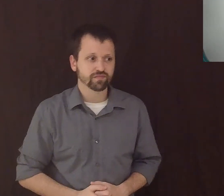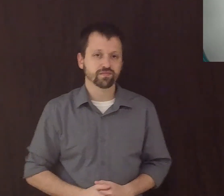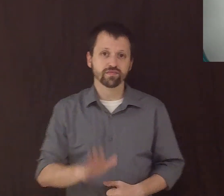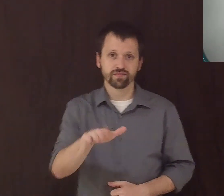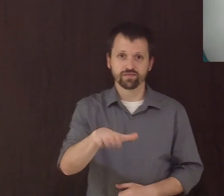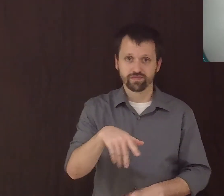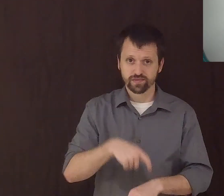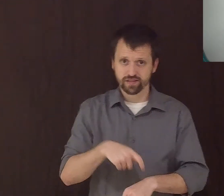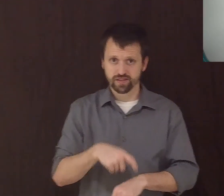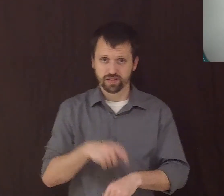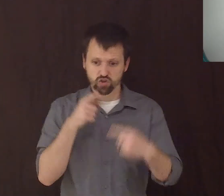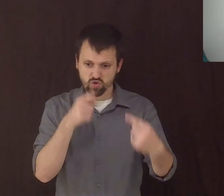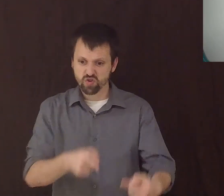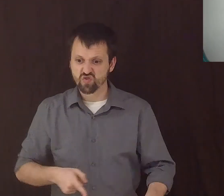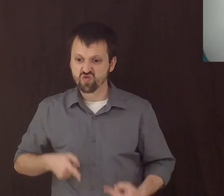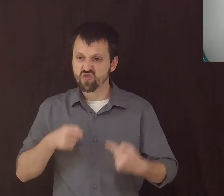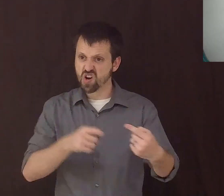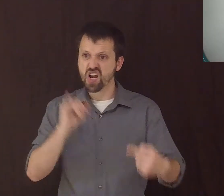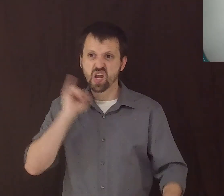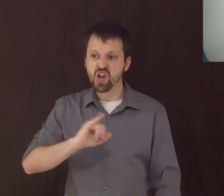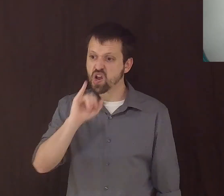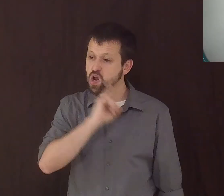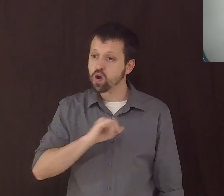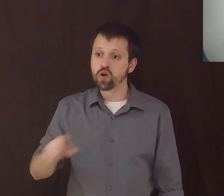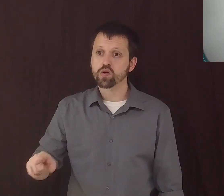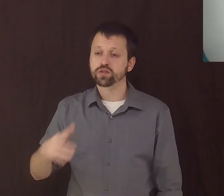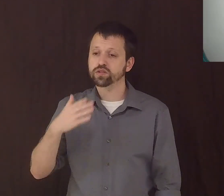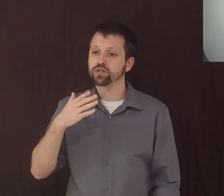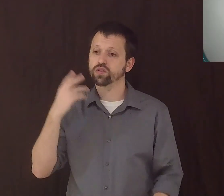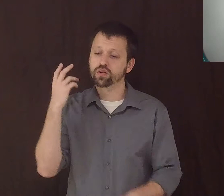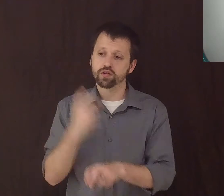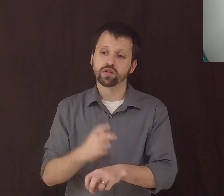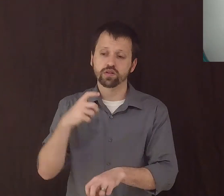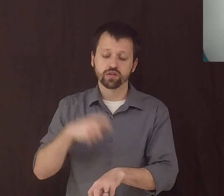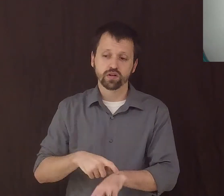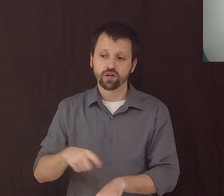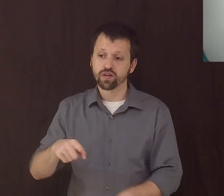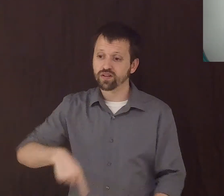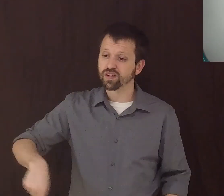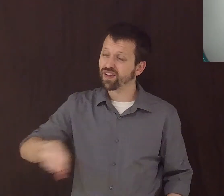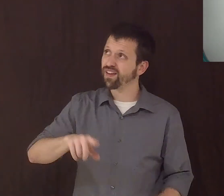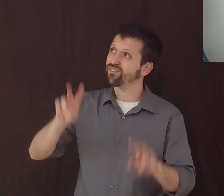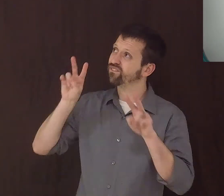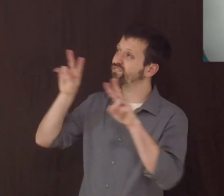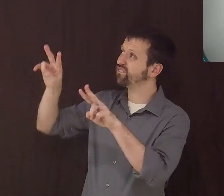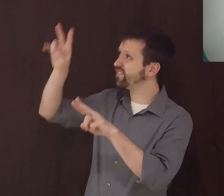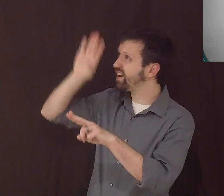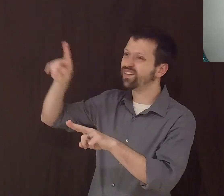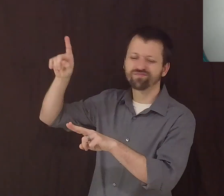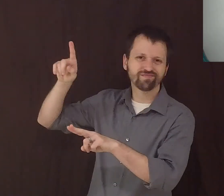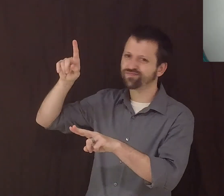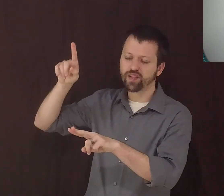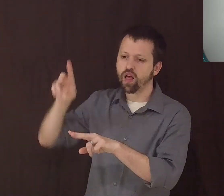of adversity, the nation of Israel really got sidetracked. You know, I mean, they got their eyes off of God. They got their